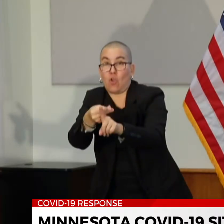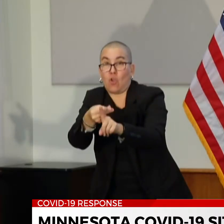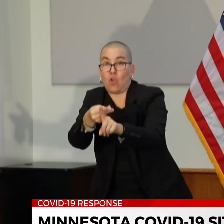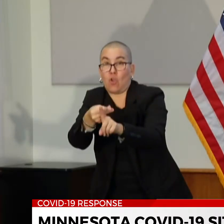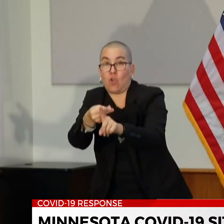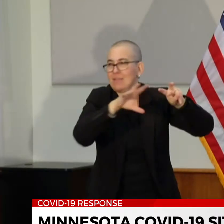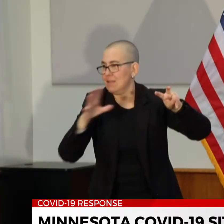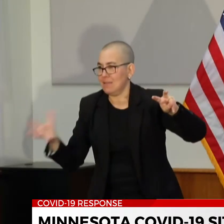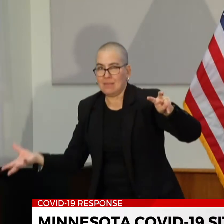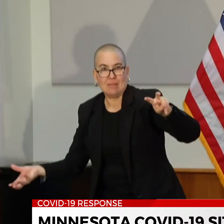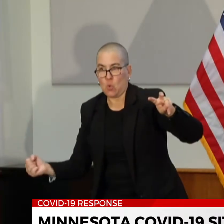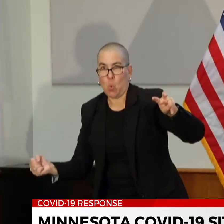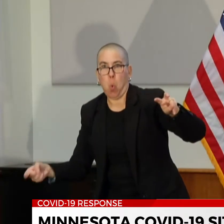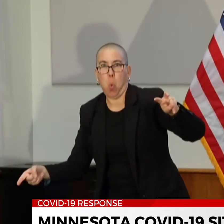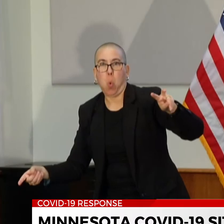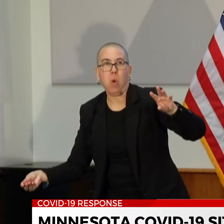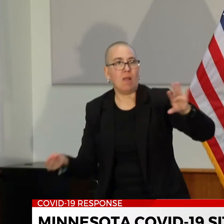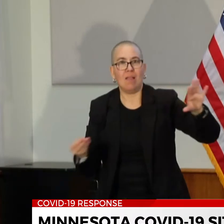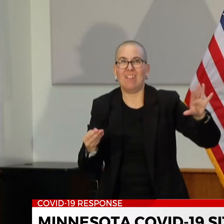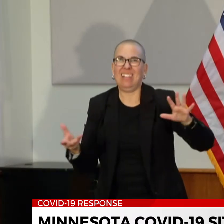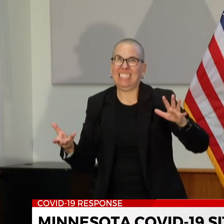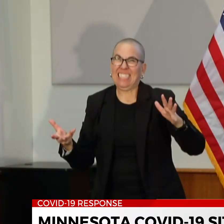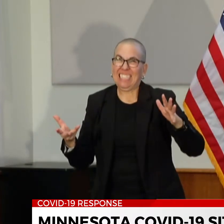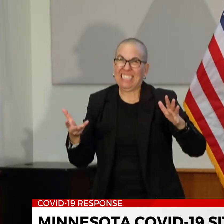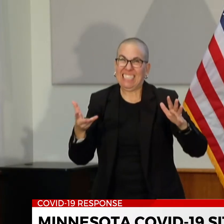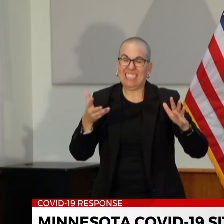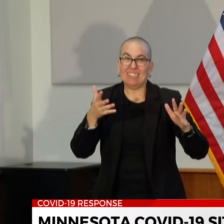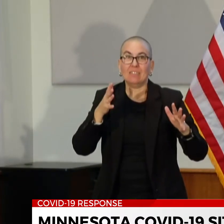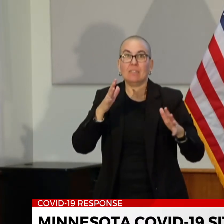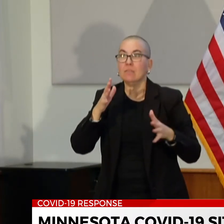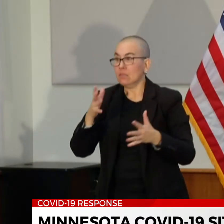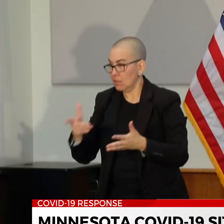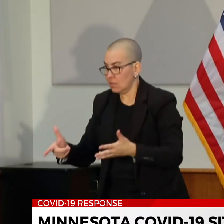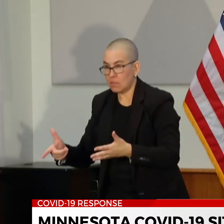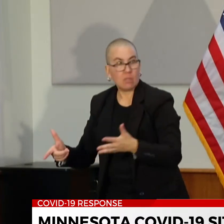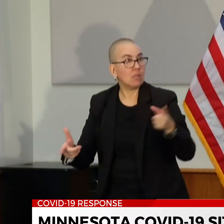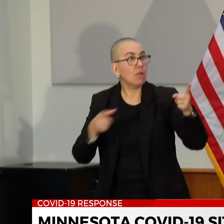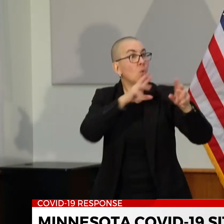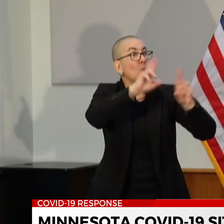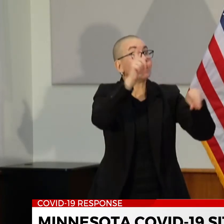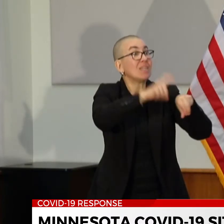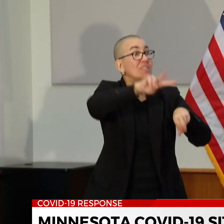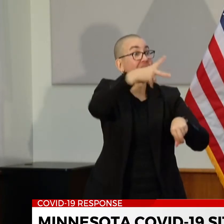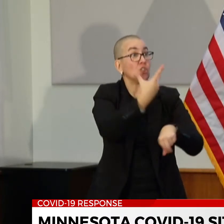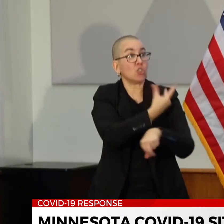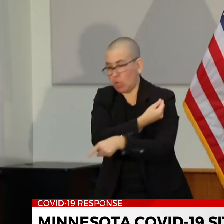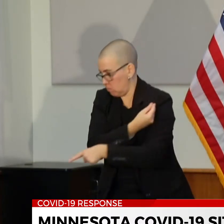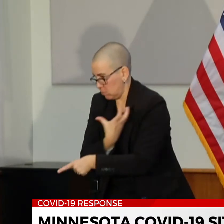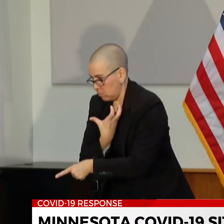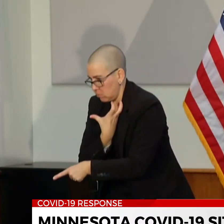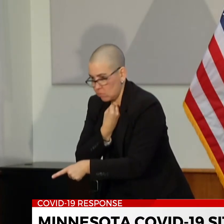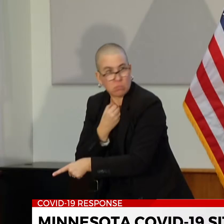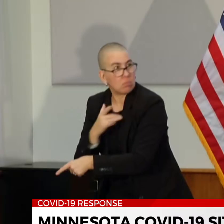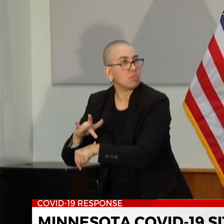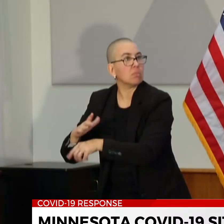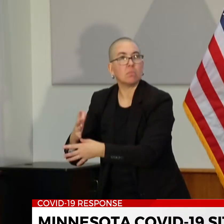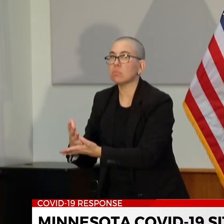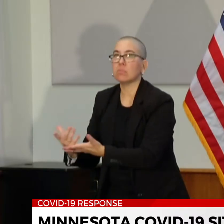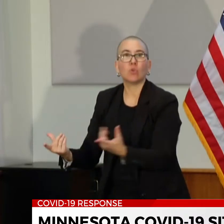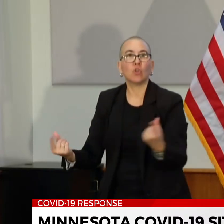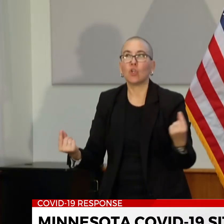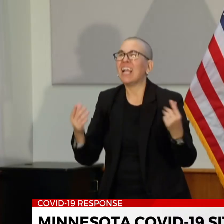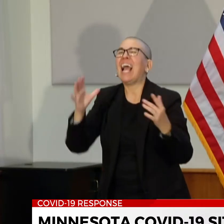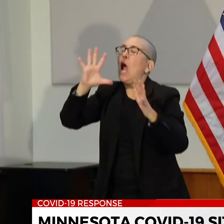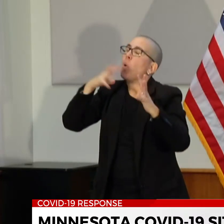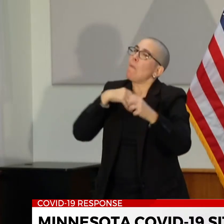one, you run out, nobody gets the second one. Those are things in the past we didn't necessarily have to think about in the detail we do here. So again,